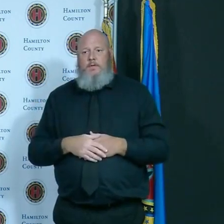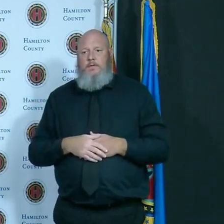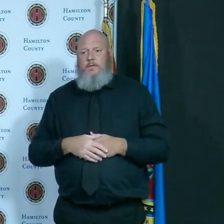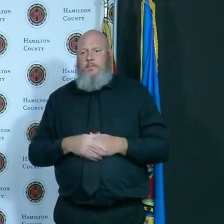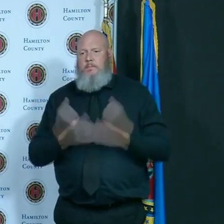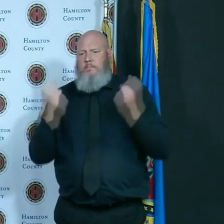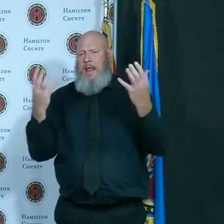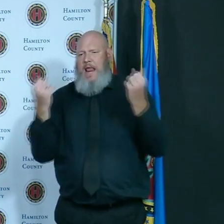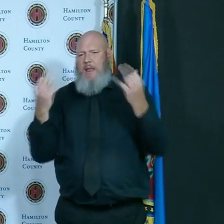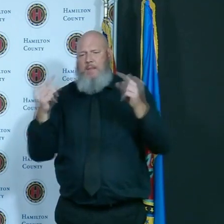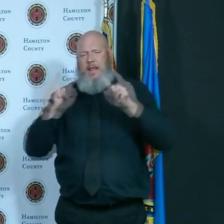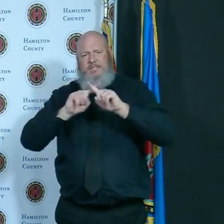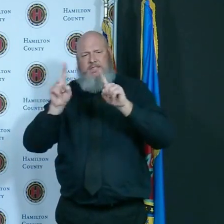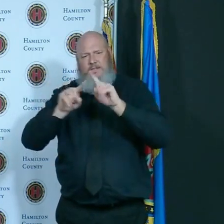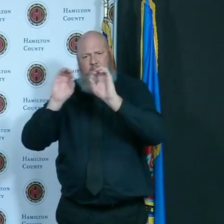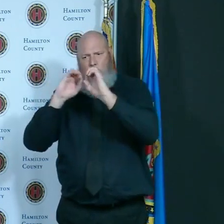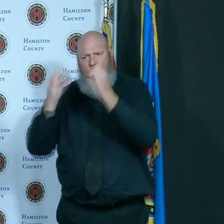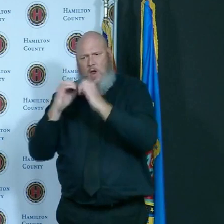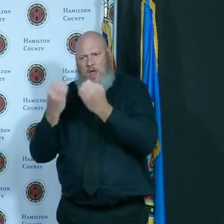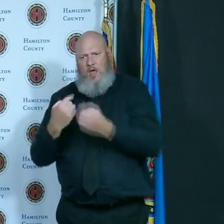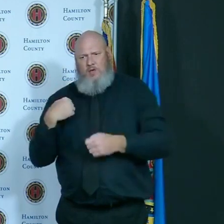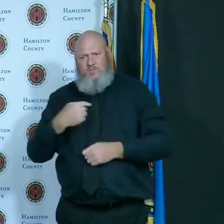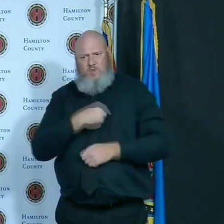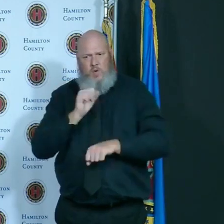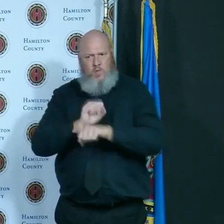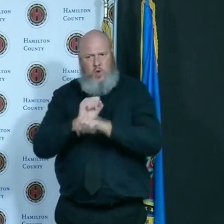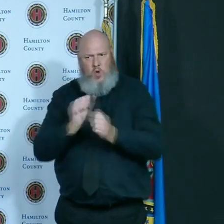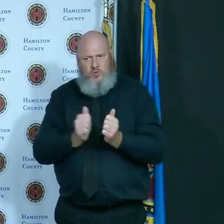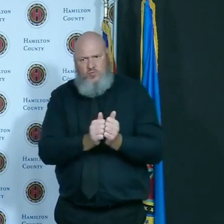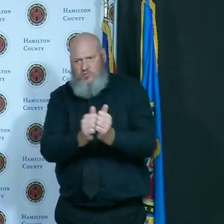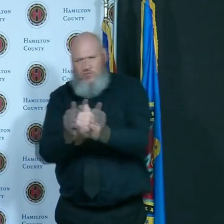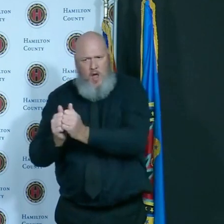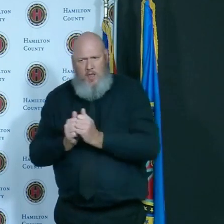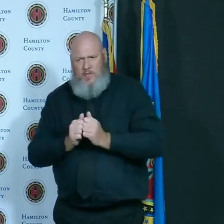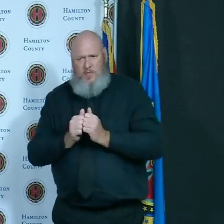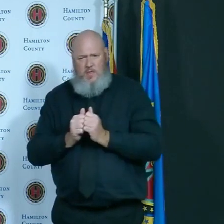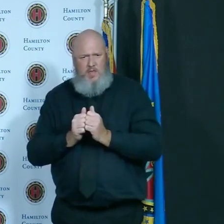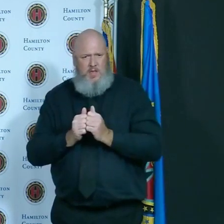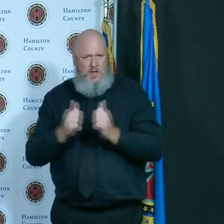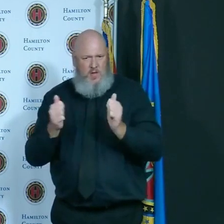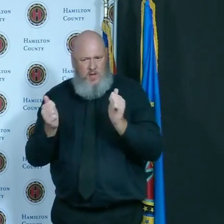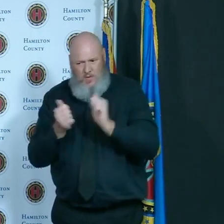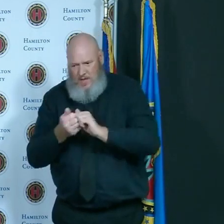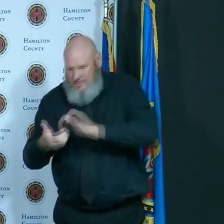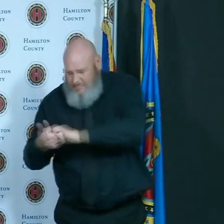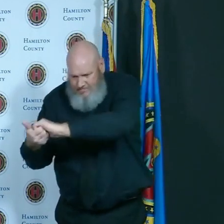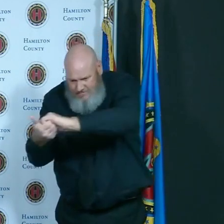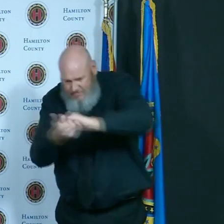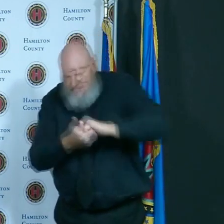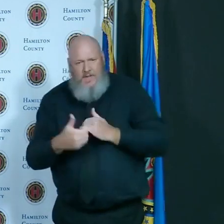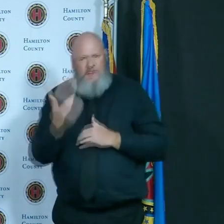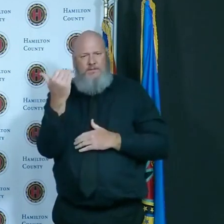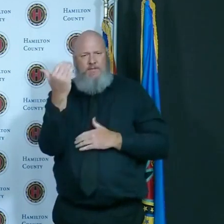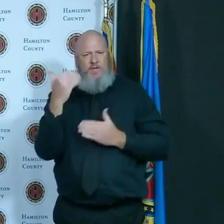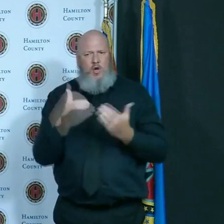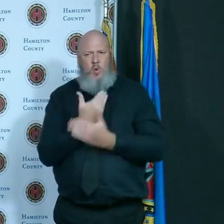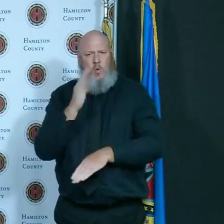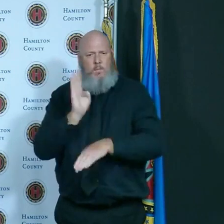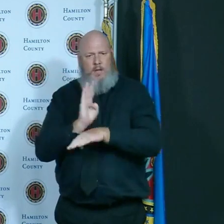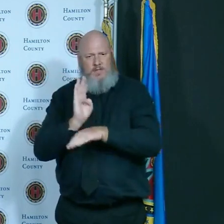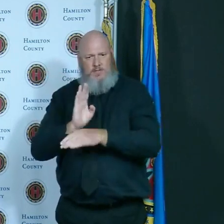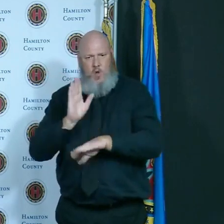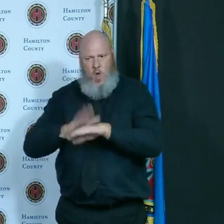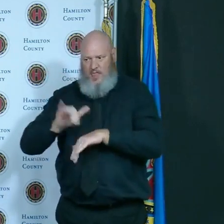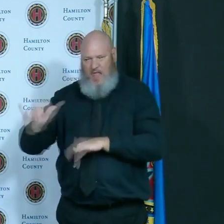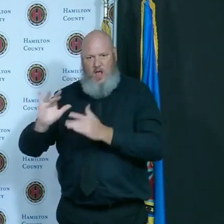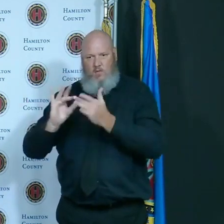been joined by over 15 new organizations, all joining together to share information through this site. There are 7 categories in this site,